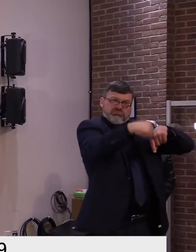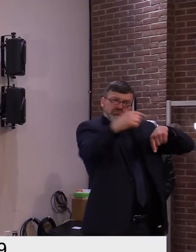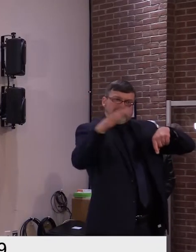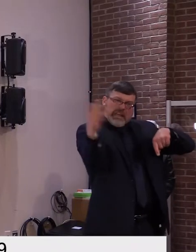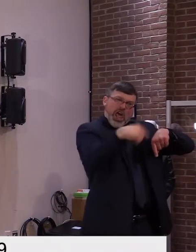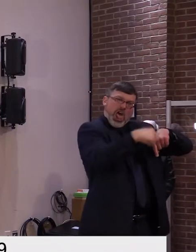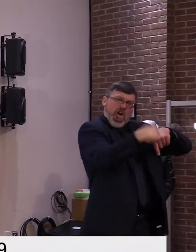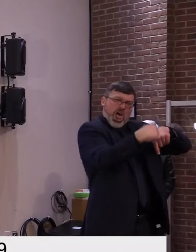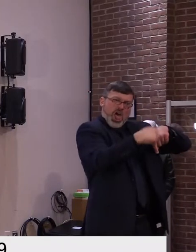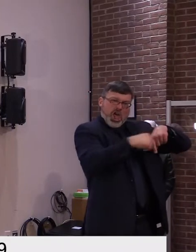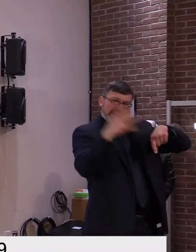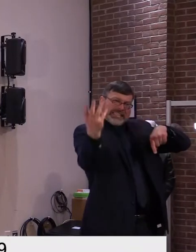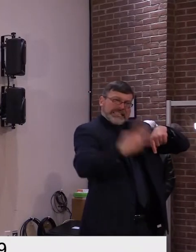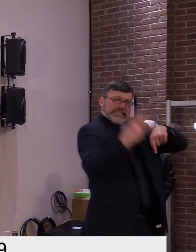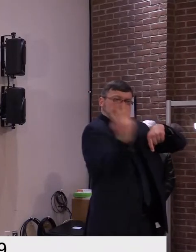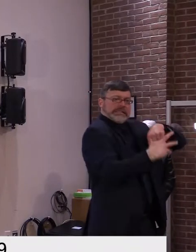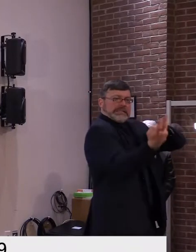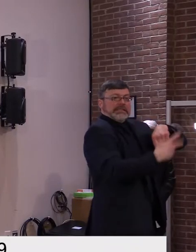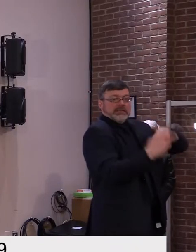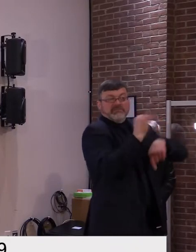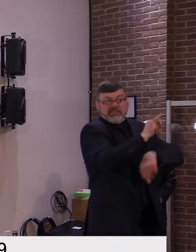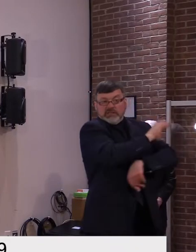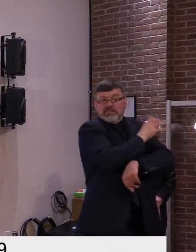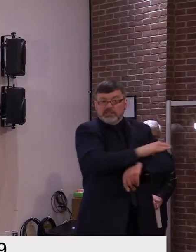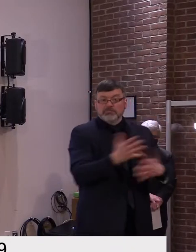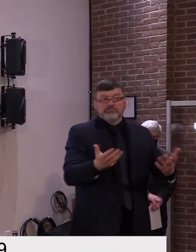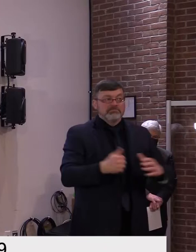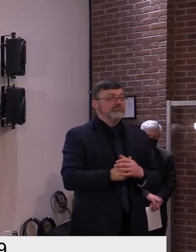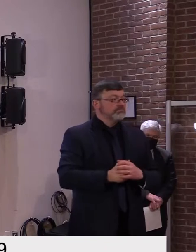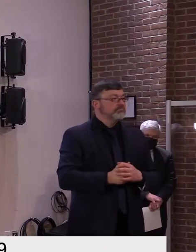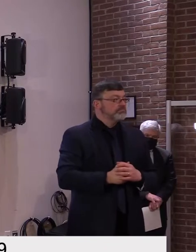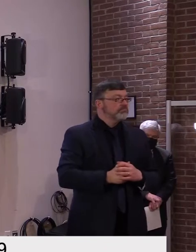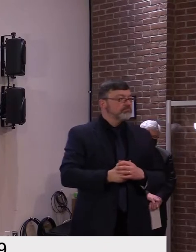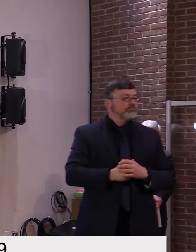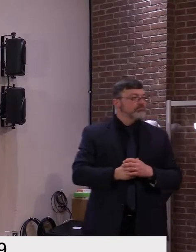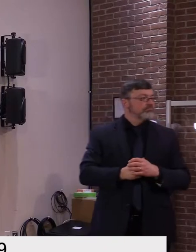quick follow-up to the governor if possible, but sure. Thank you.